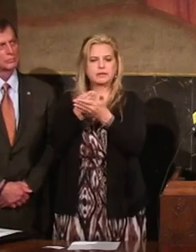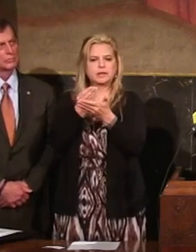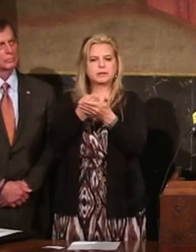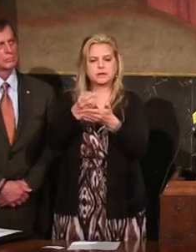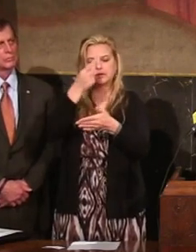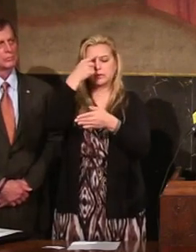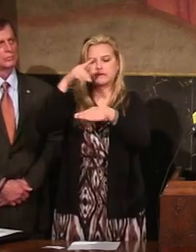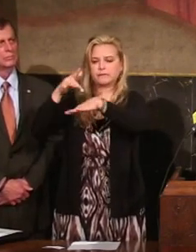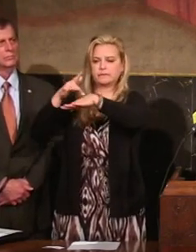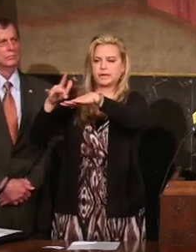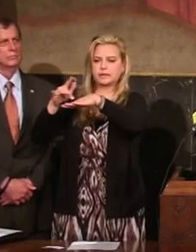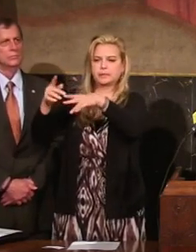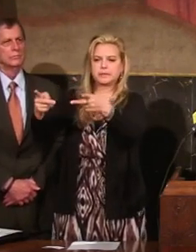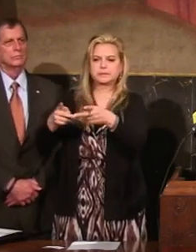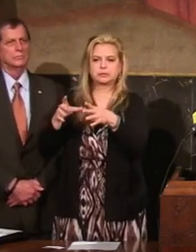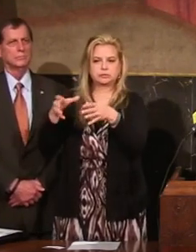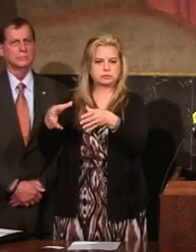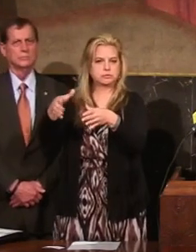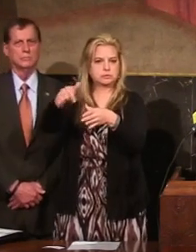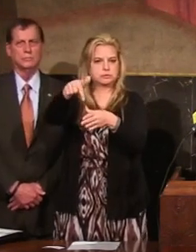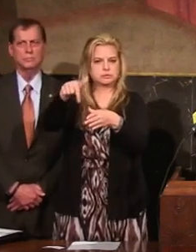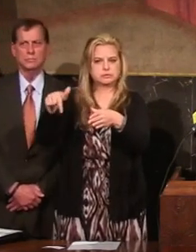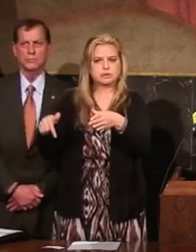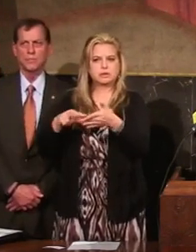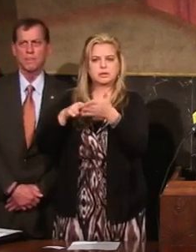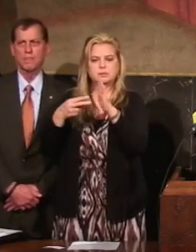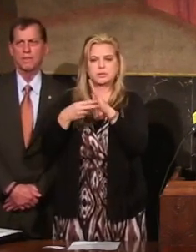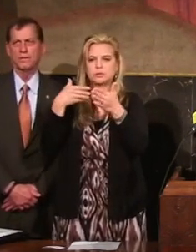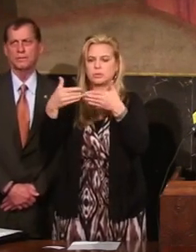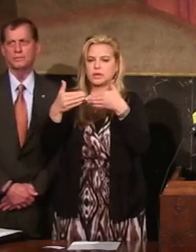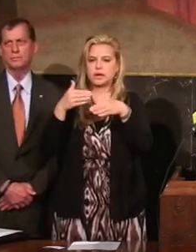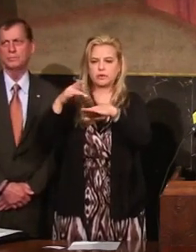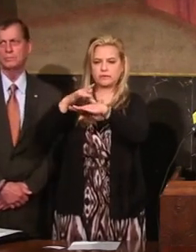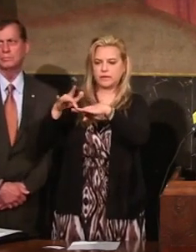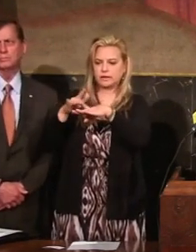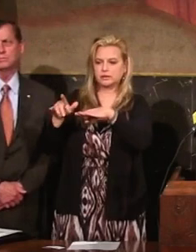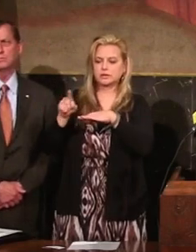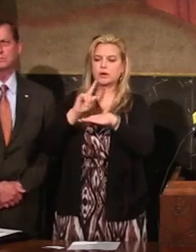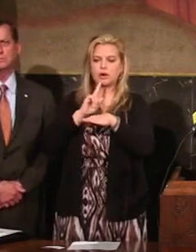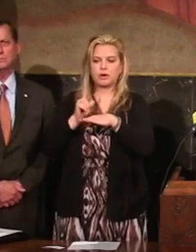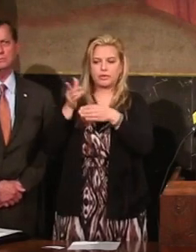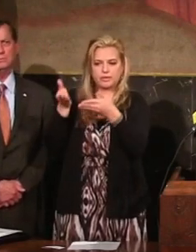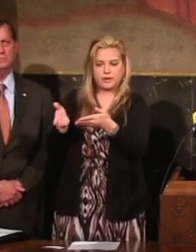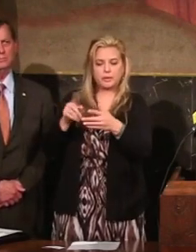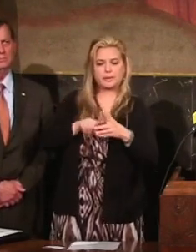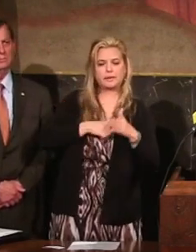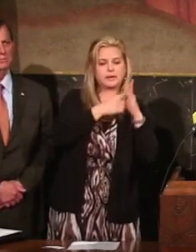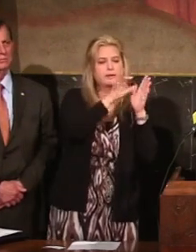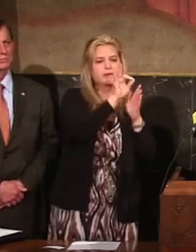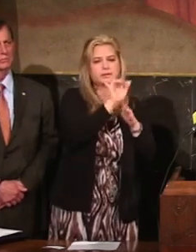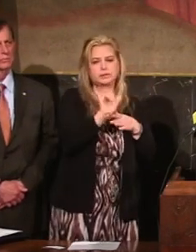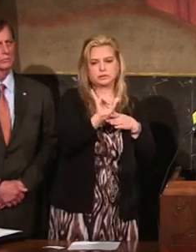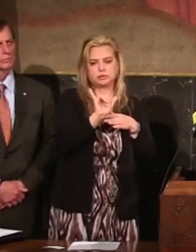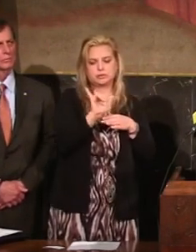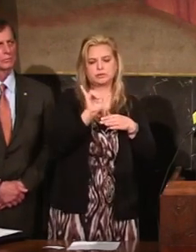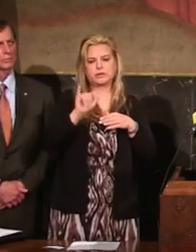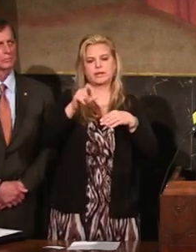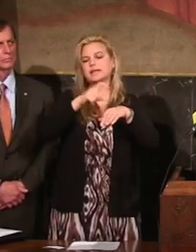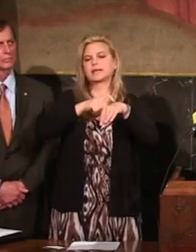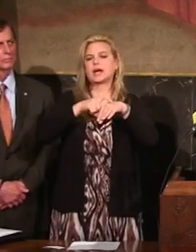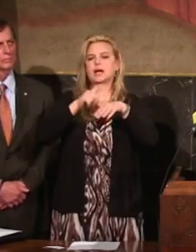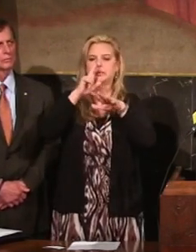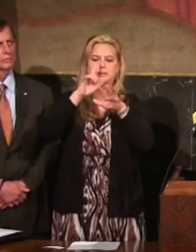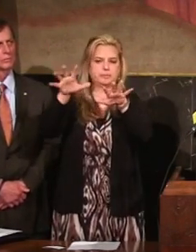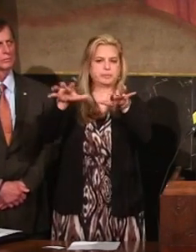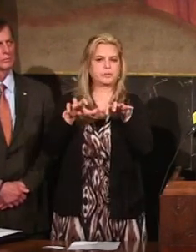vacant positions. In essence, this means that whatever vacancies exist at the beginning of the fiscal year, a point in time that will be